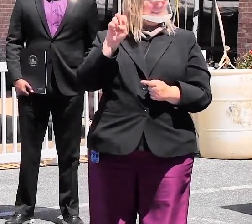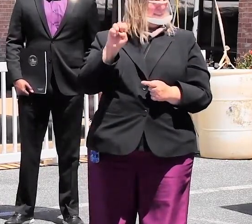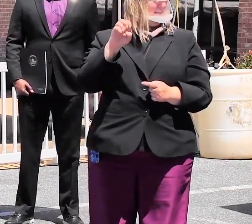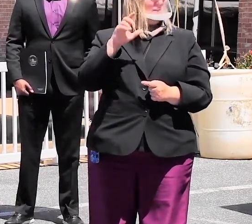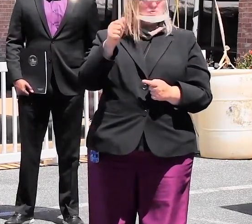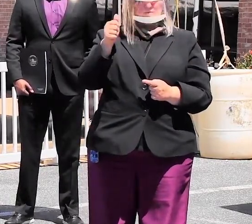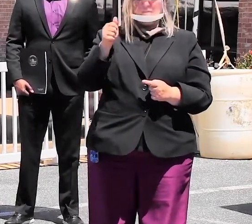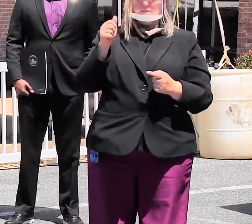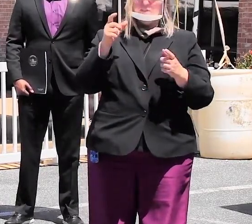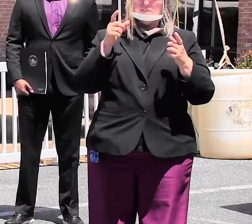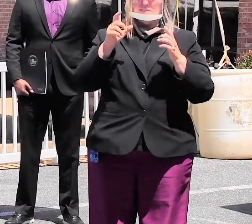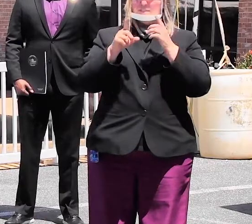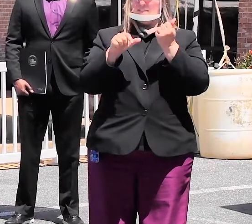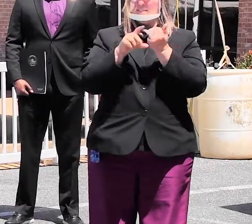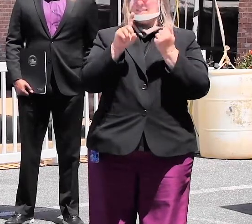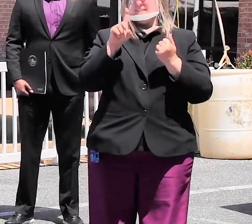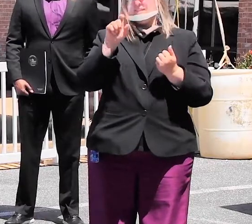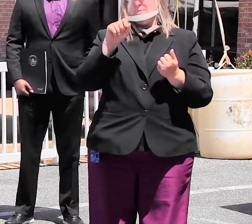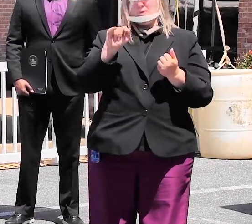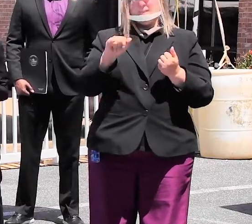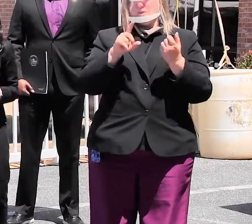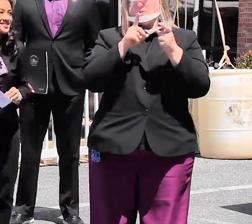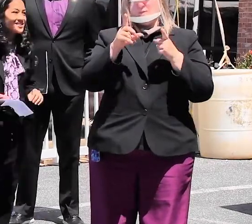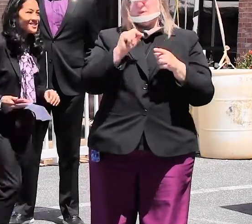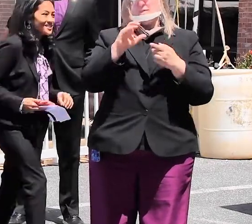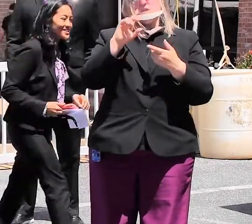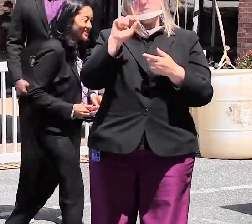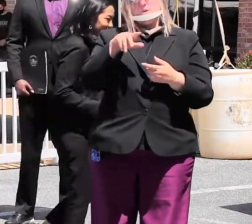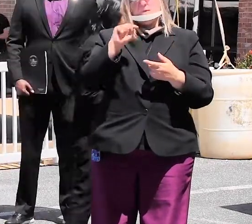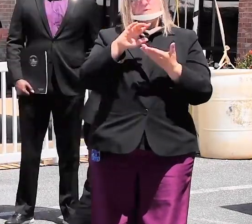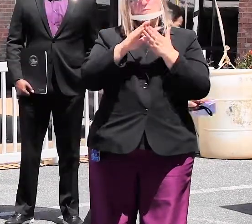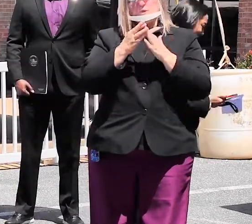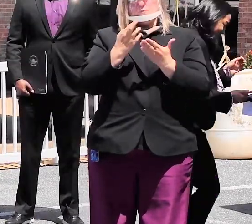of the Department of Community Resources and Services.